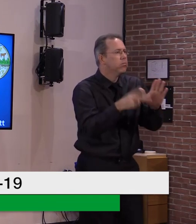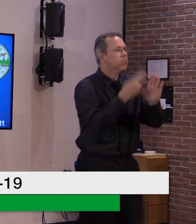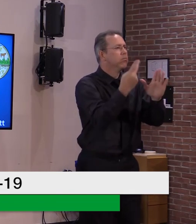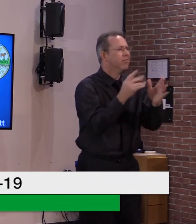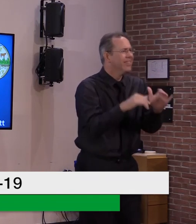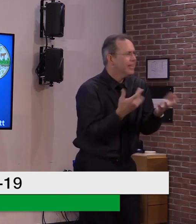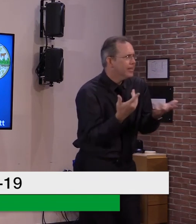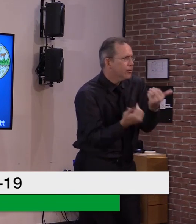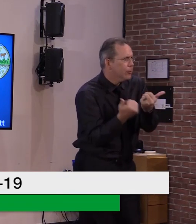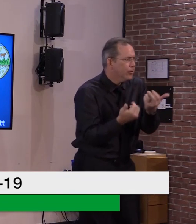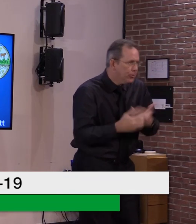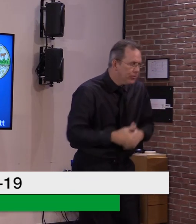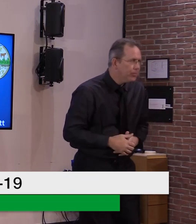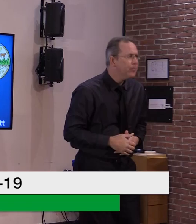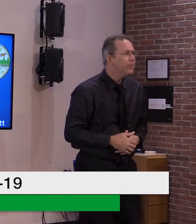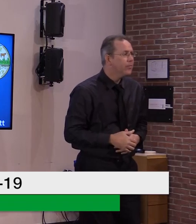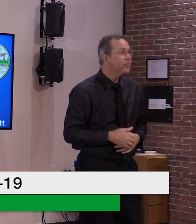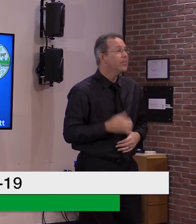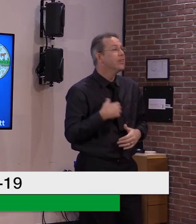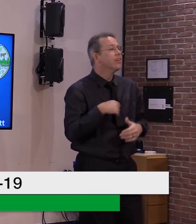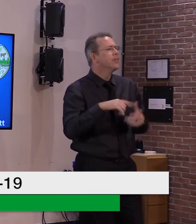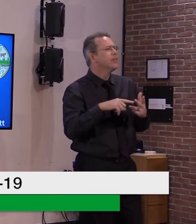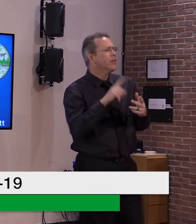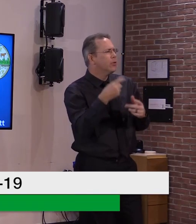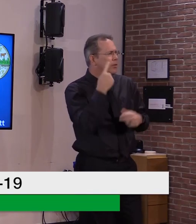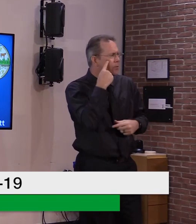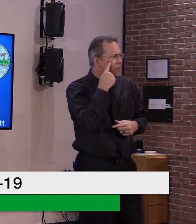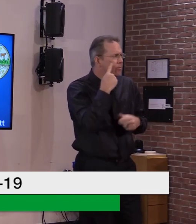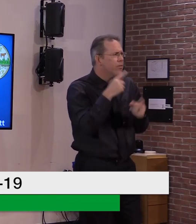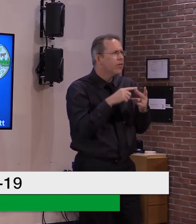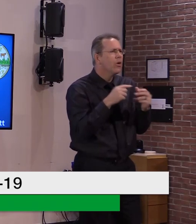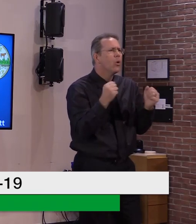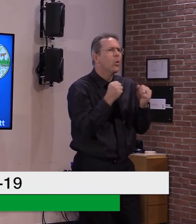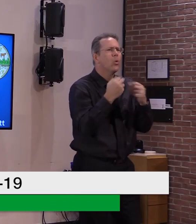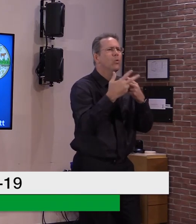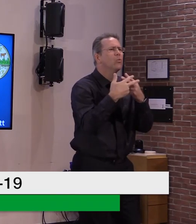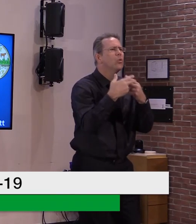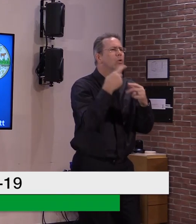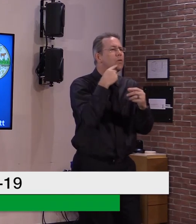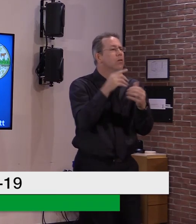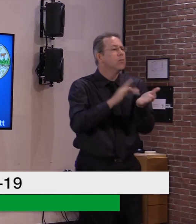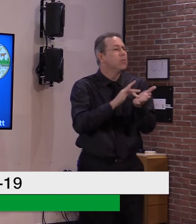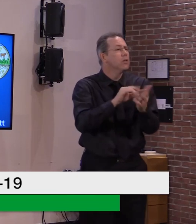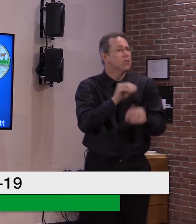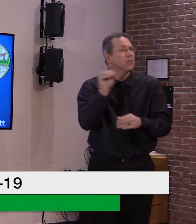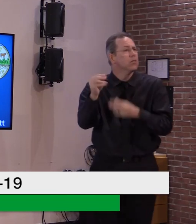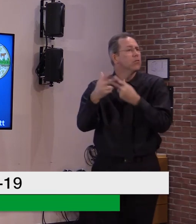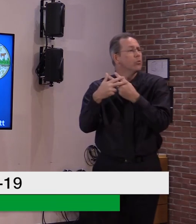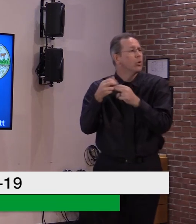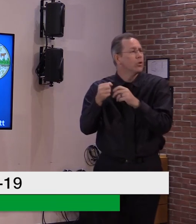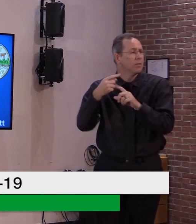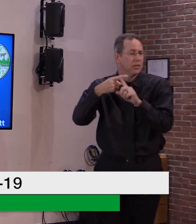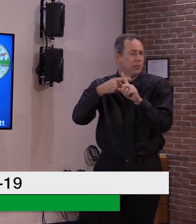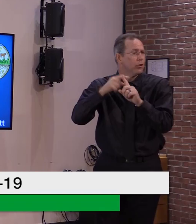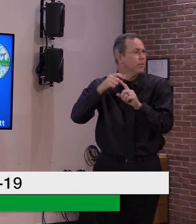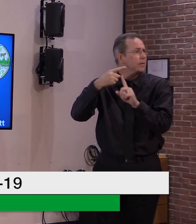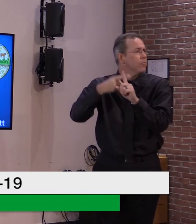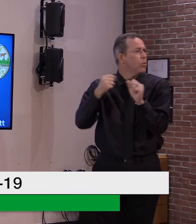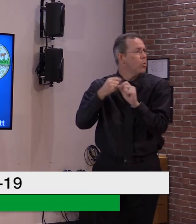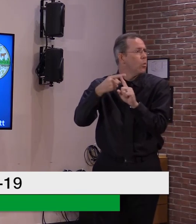freezers whereas the last one the astrazeneca does not so um those could be